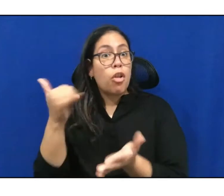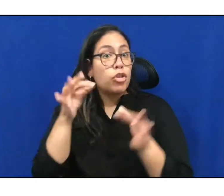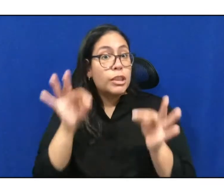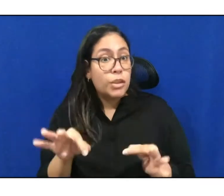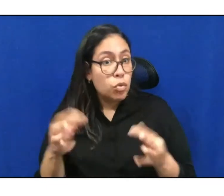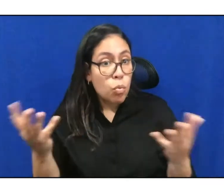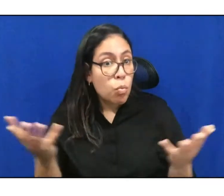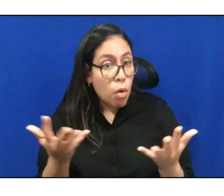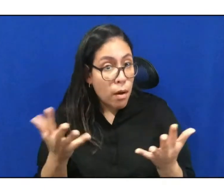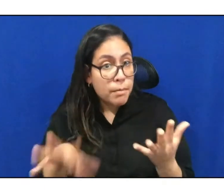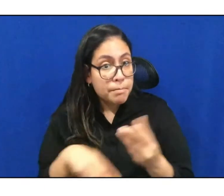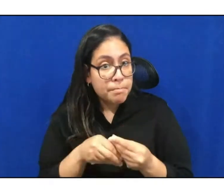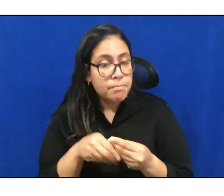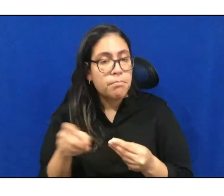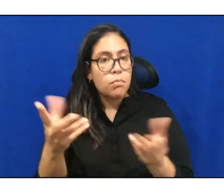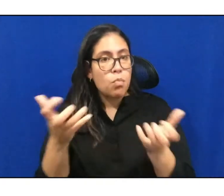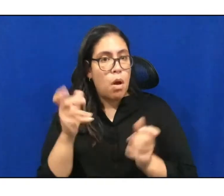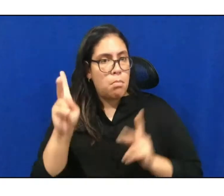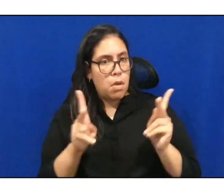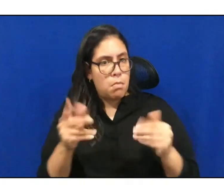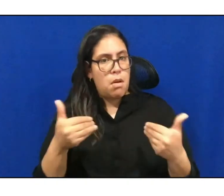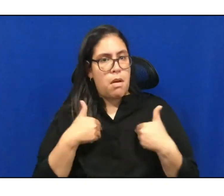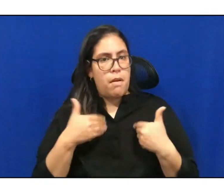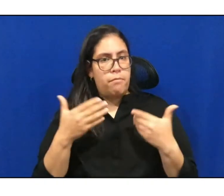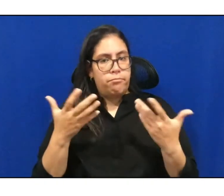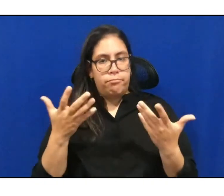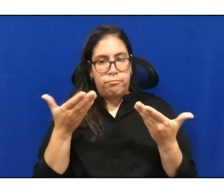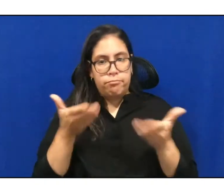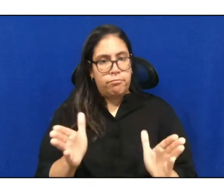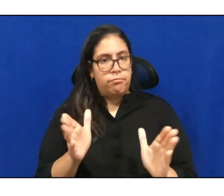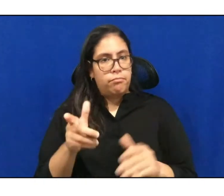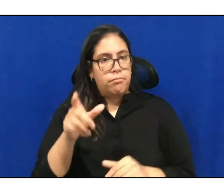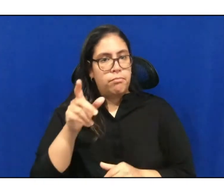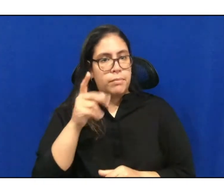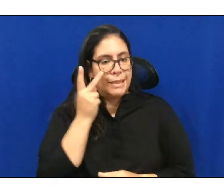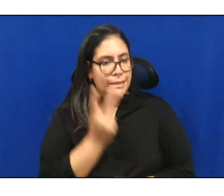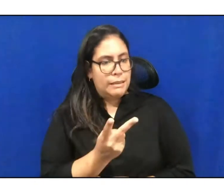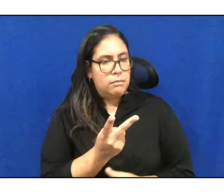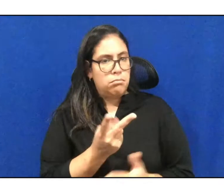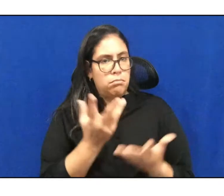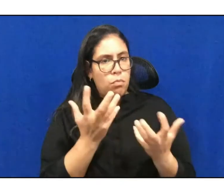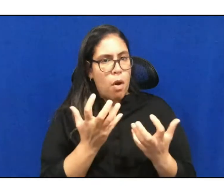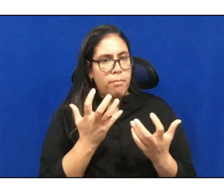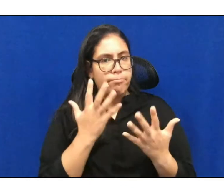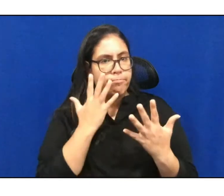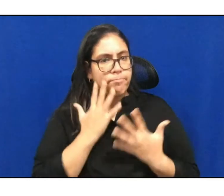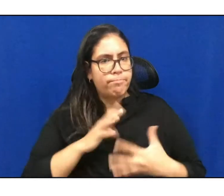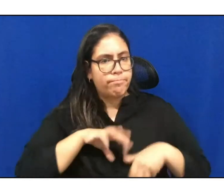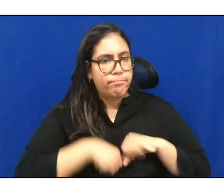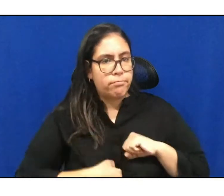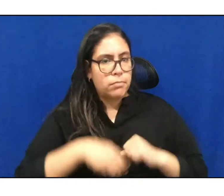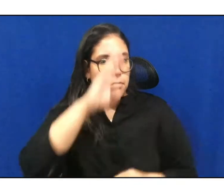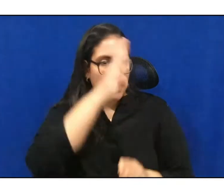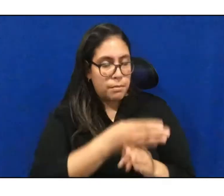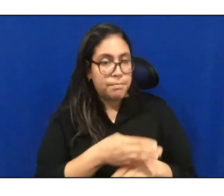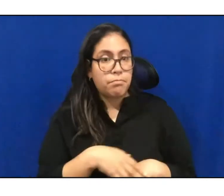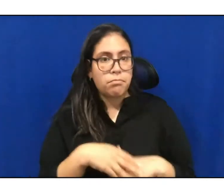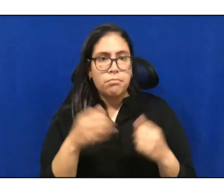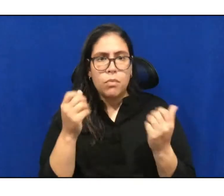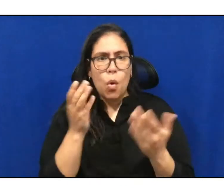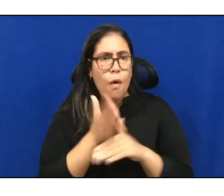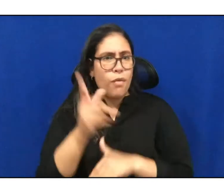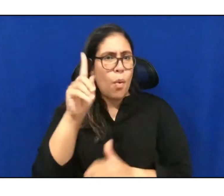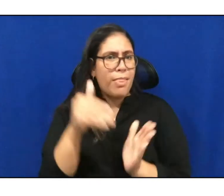that people should have a chance to mourn her son. More than 100,000 people came to the south side of